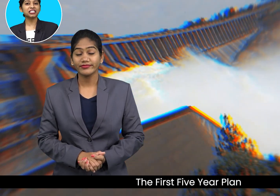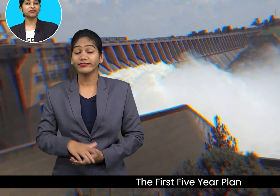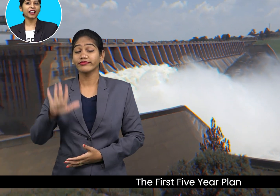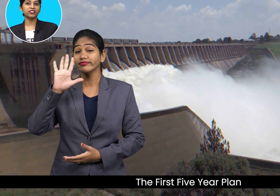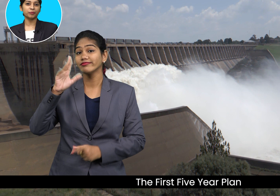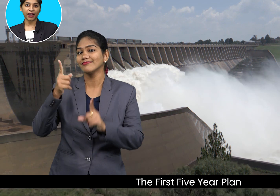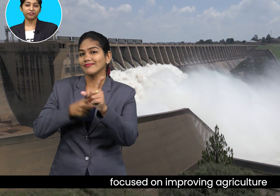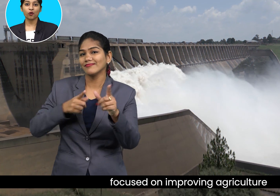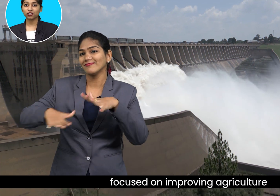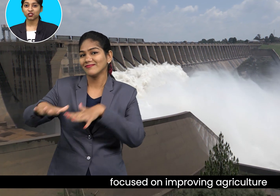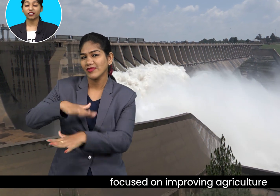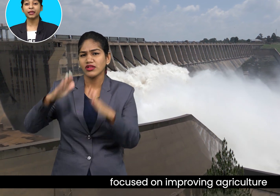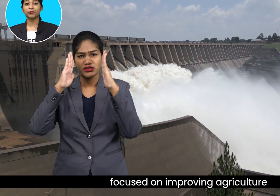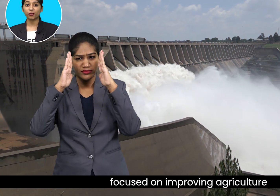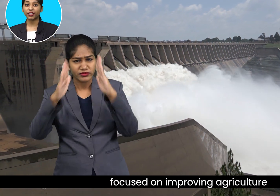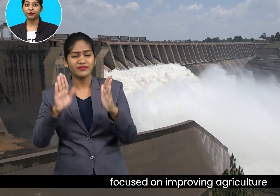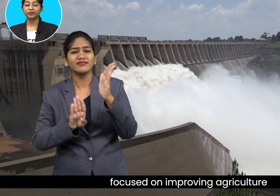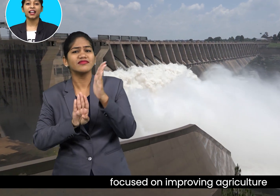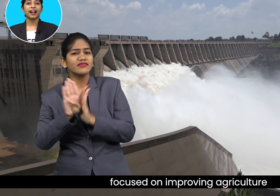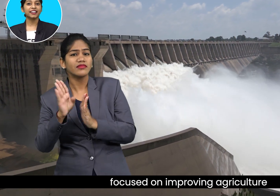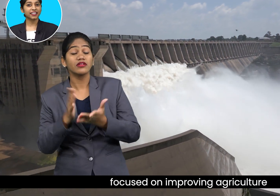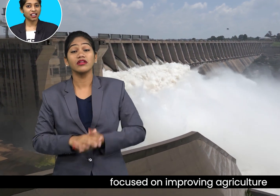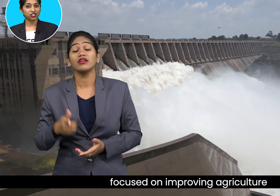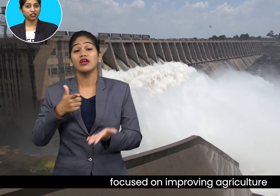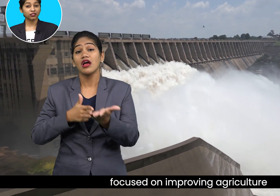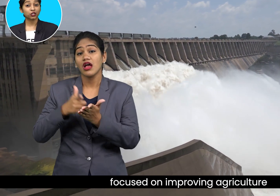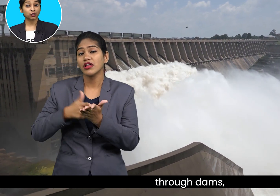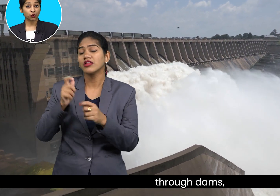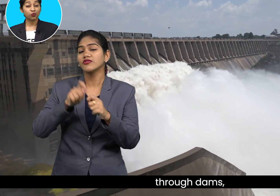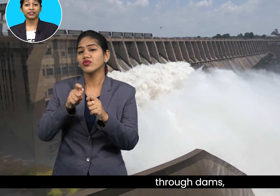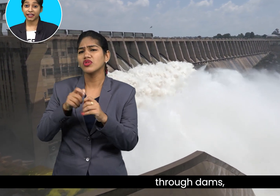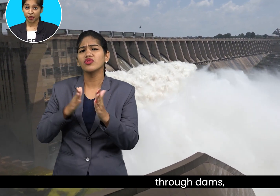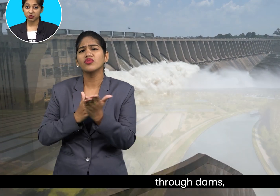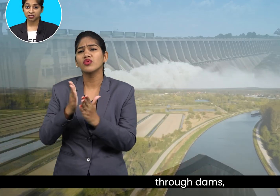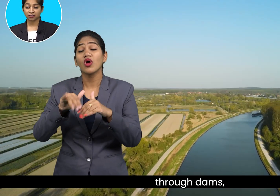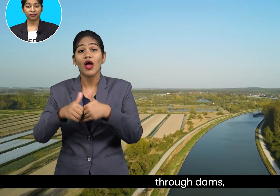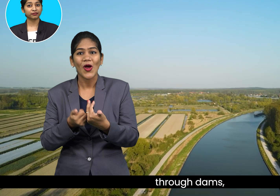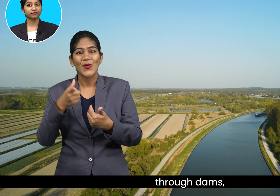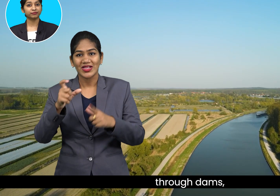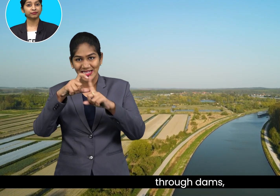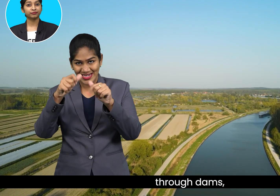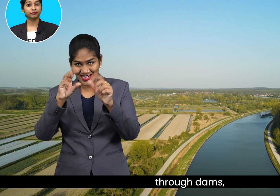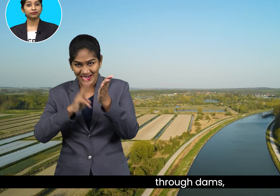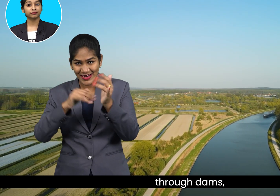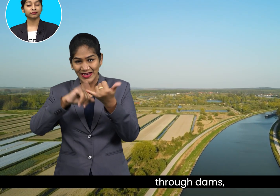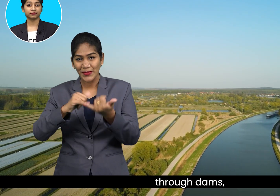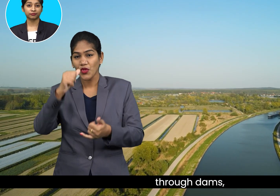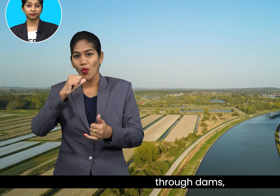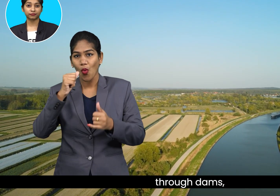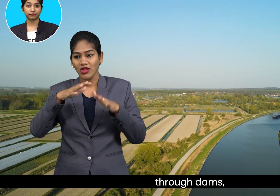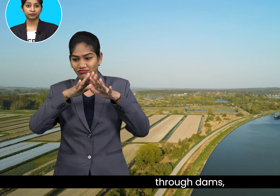The first 5-year plan focused on improving agriculture through dams,